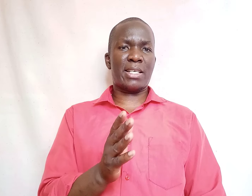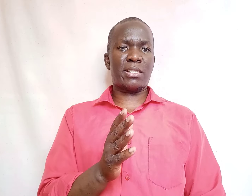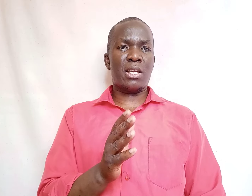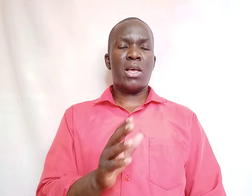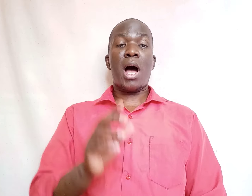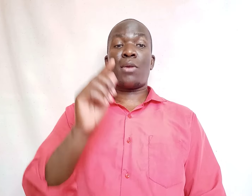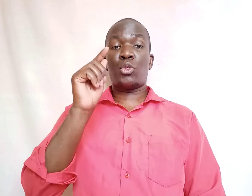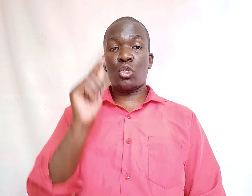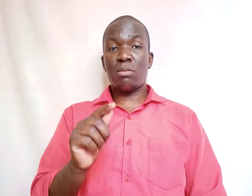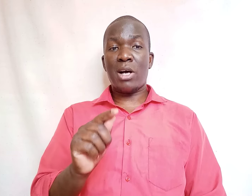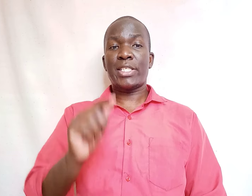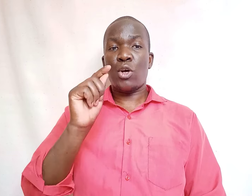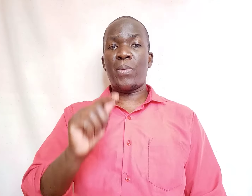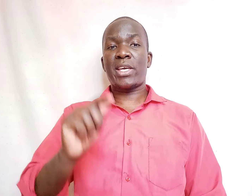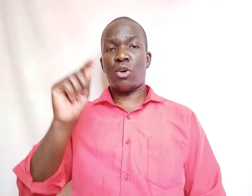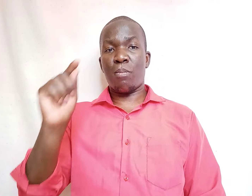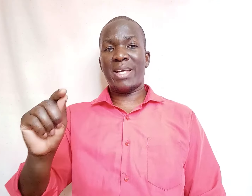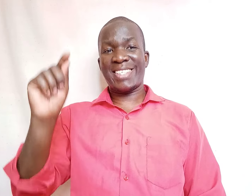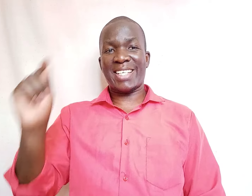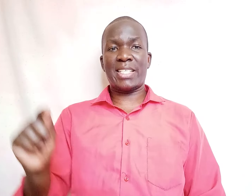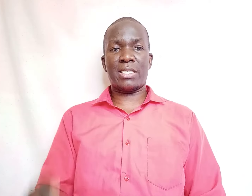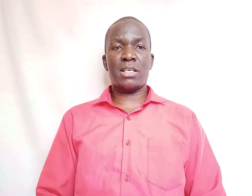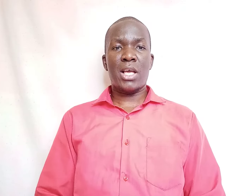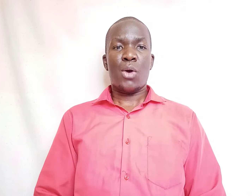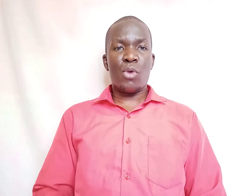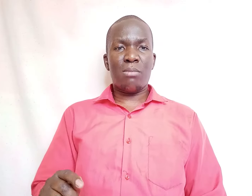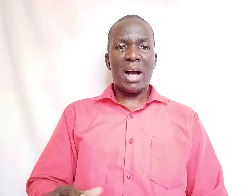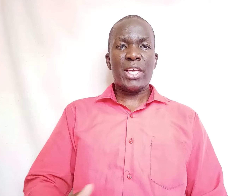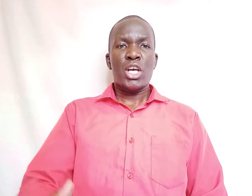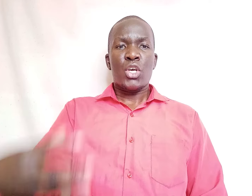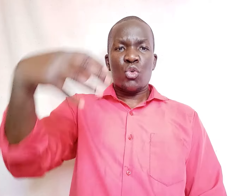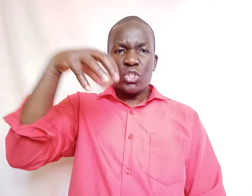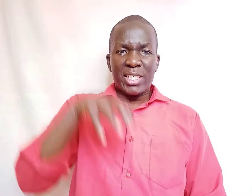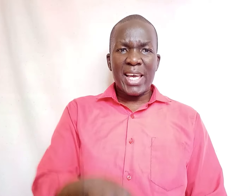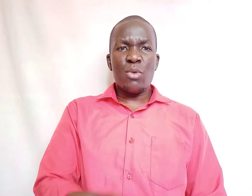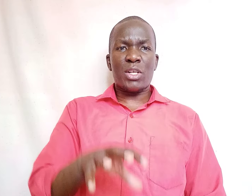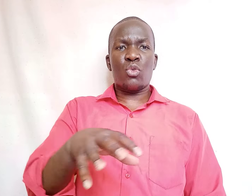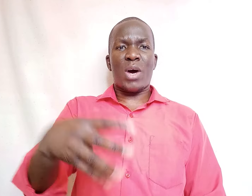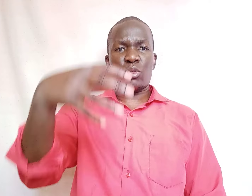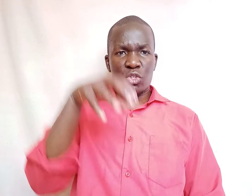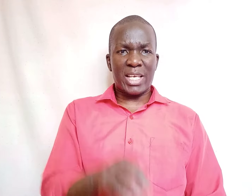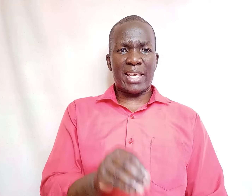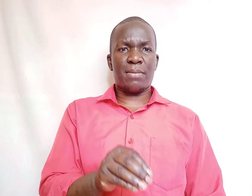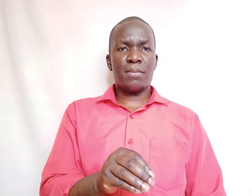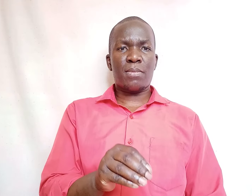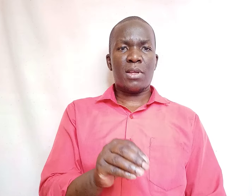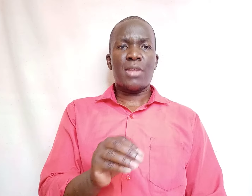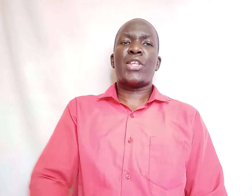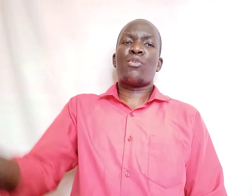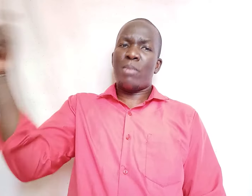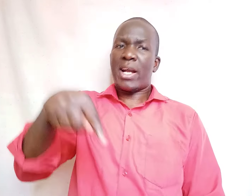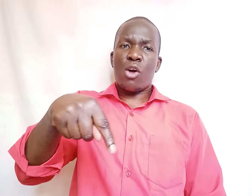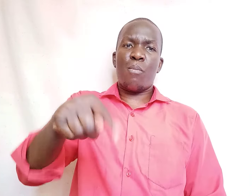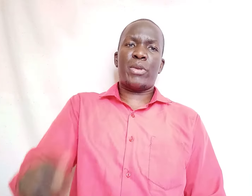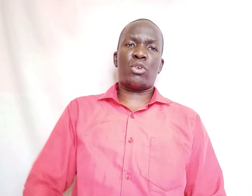sentences. And we talked about topic, comment, sentence, whereby you say what you want to say, then you make a comment on